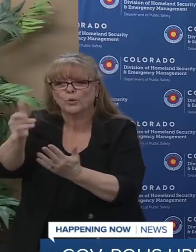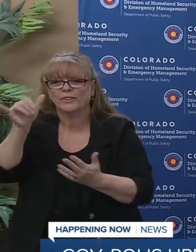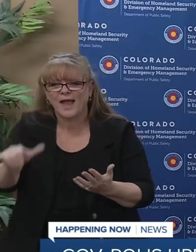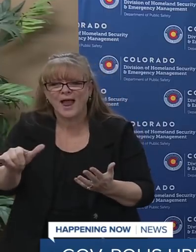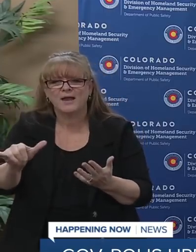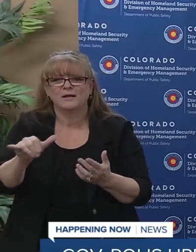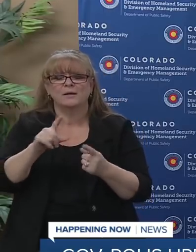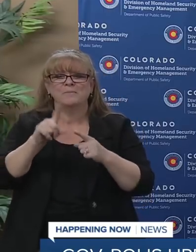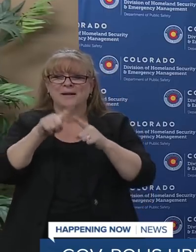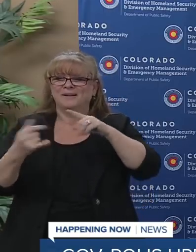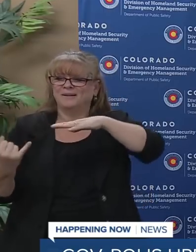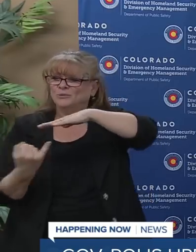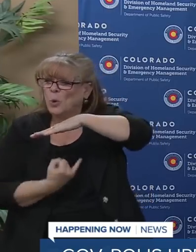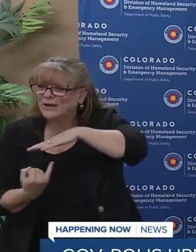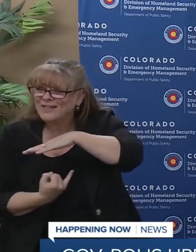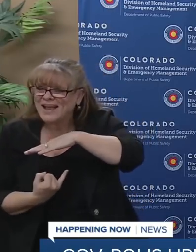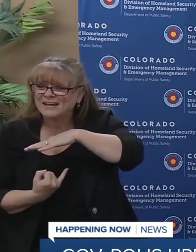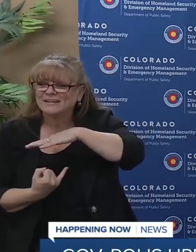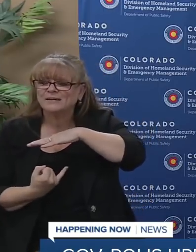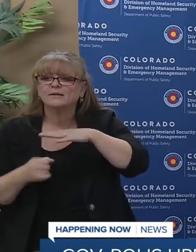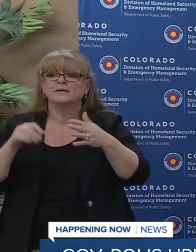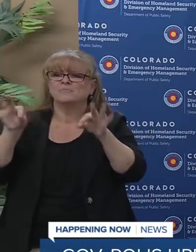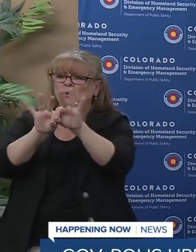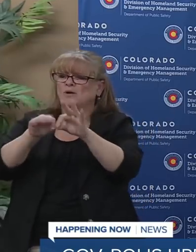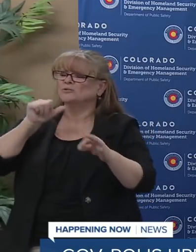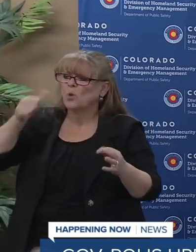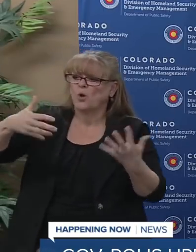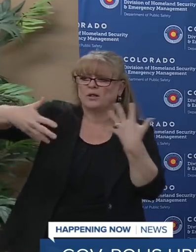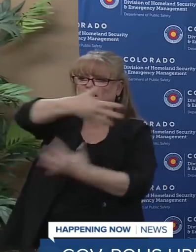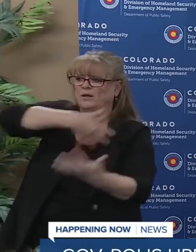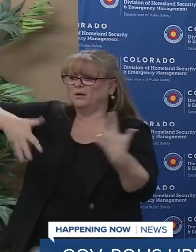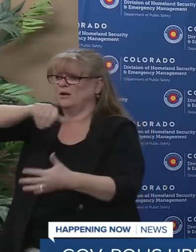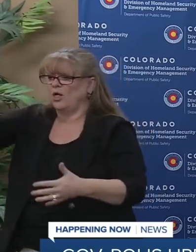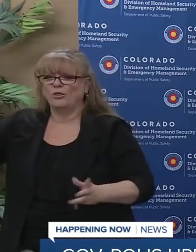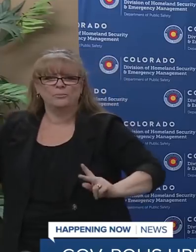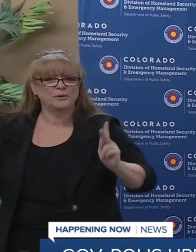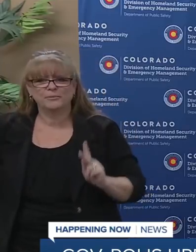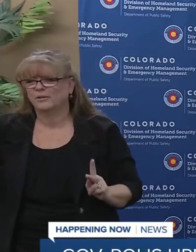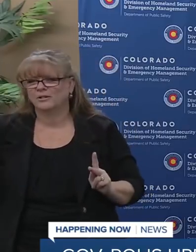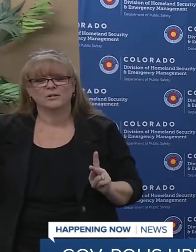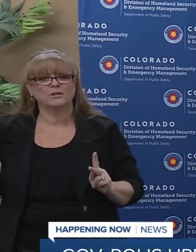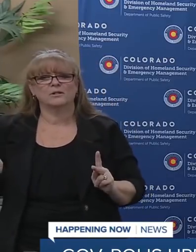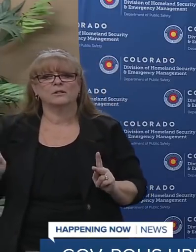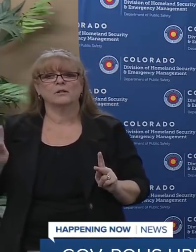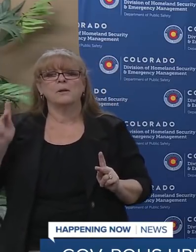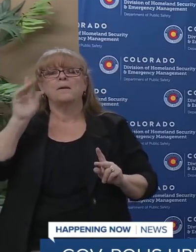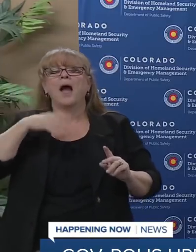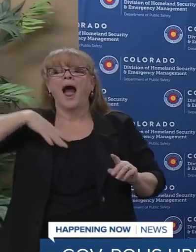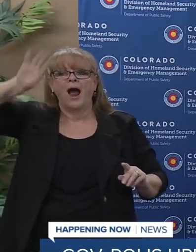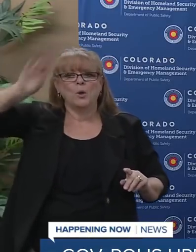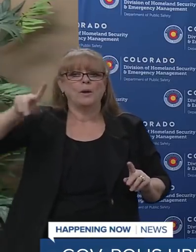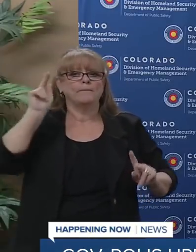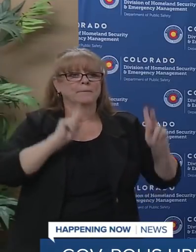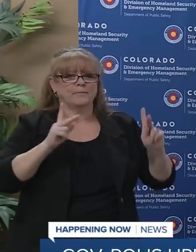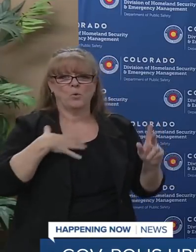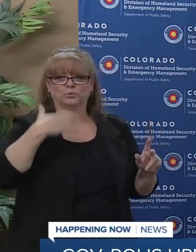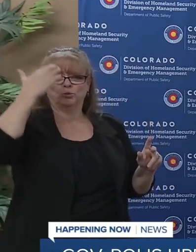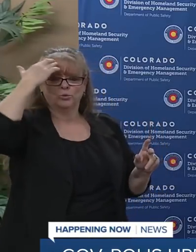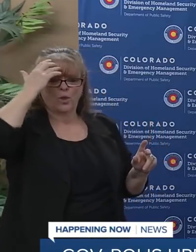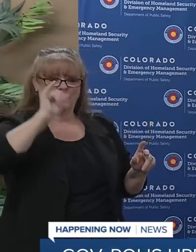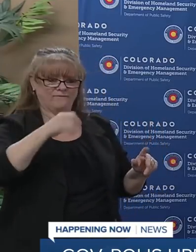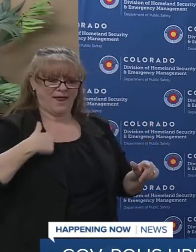contagious. Of course, people like to have certainty of mind, and there's value in that for having him tested or